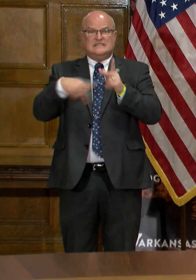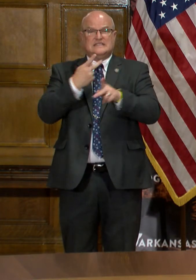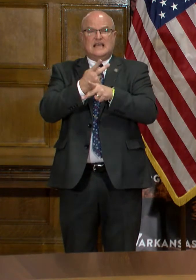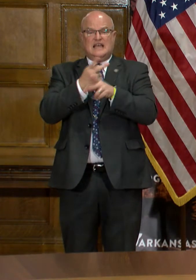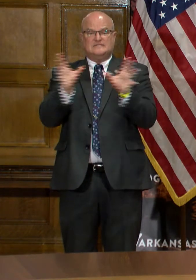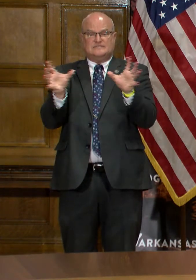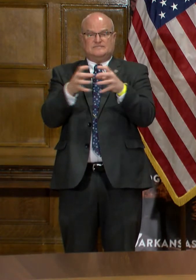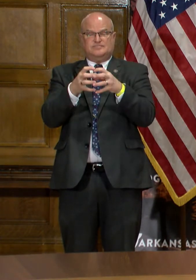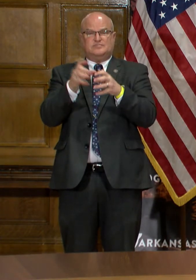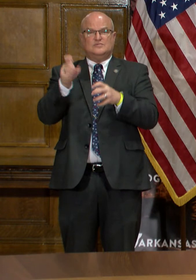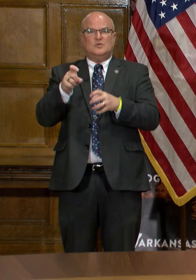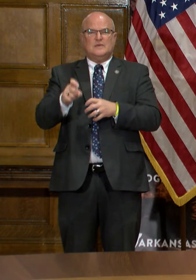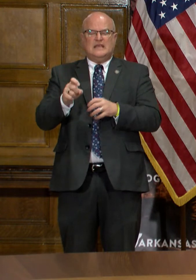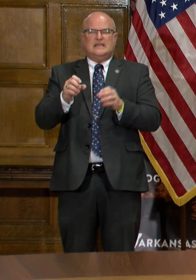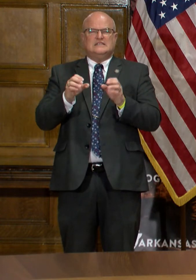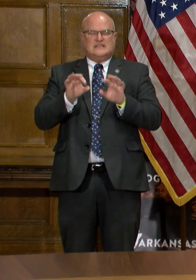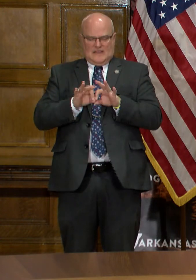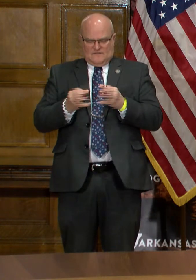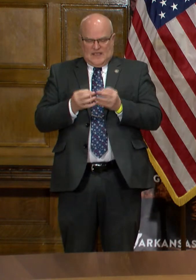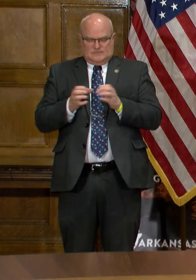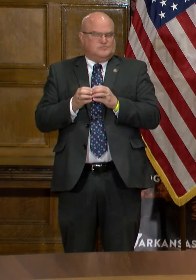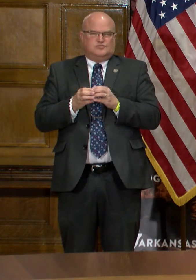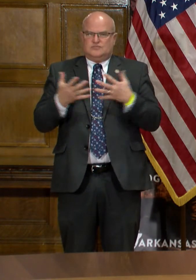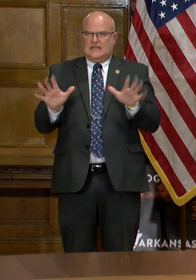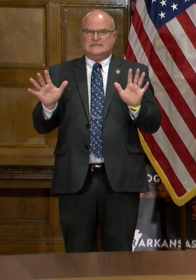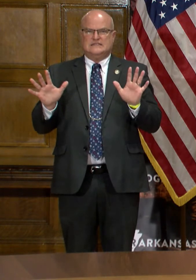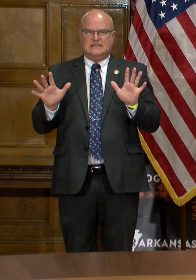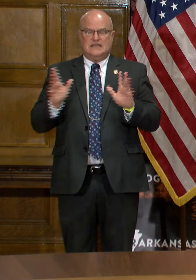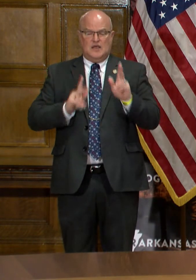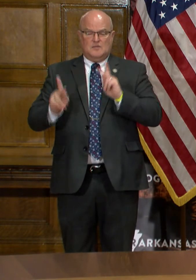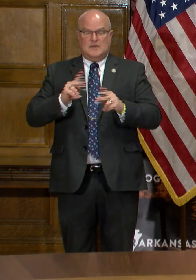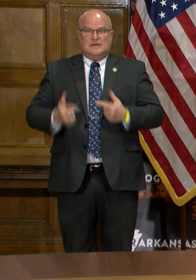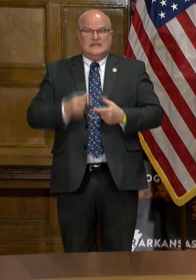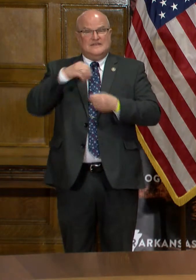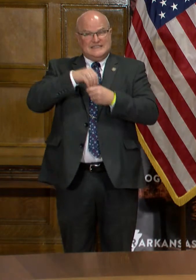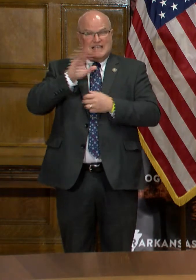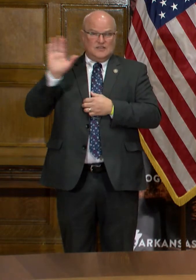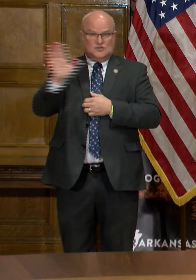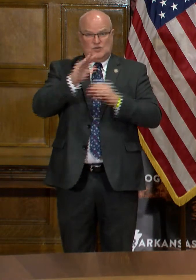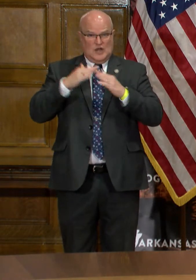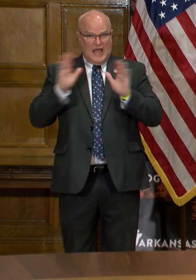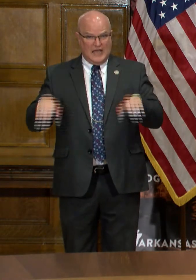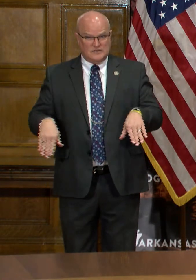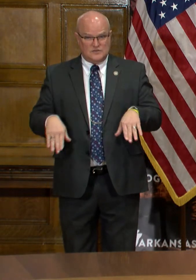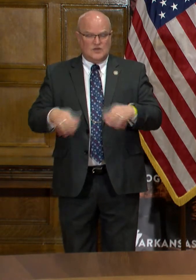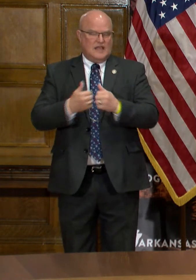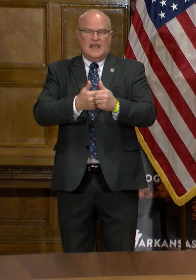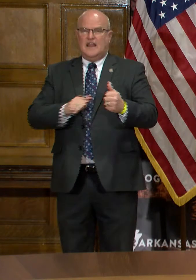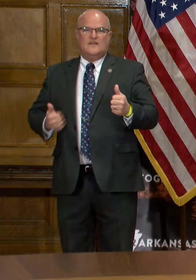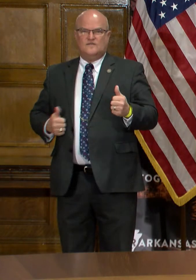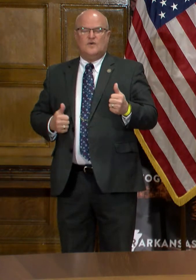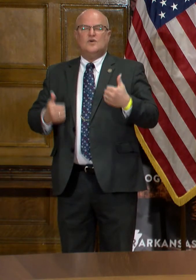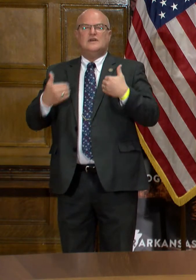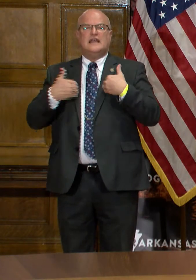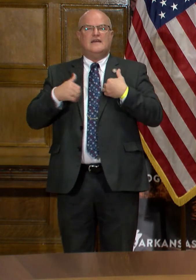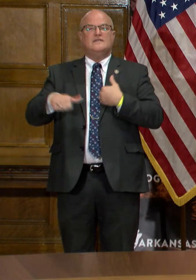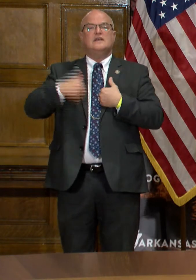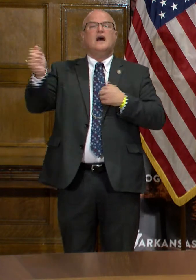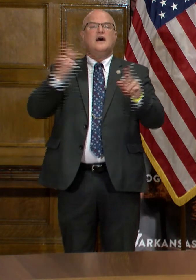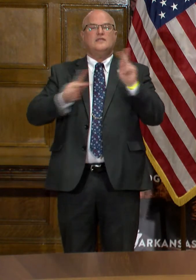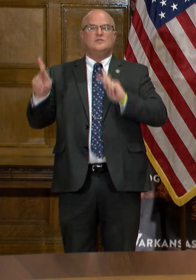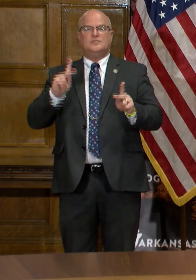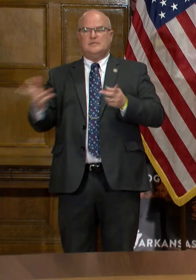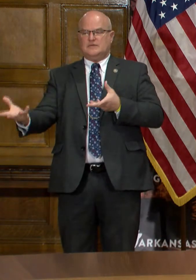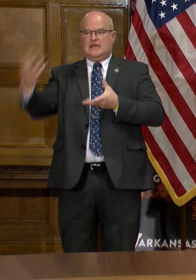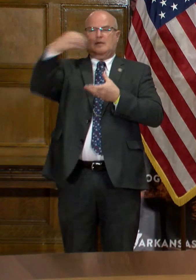reunion, it should be a nuclear family reunion, that is individuals that live in your household, and avoiding bringing other